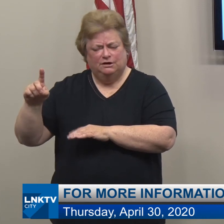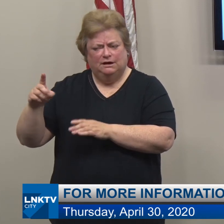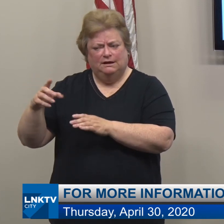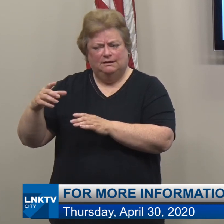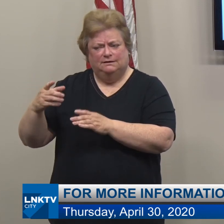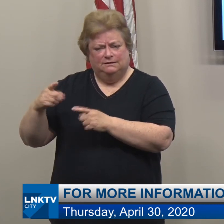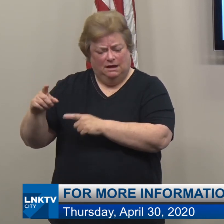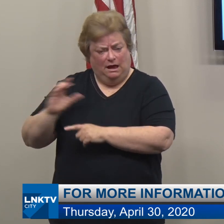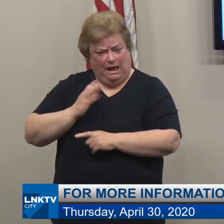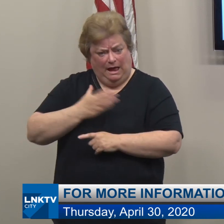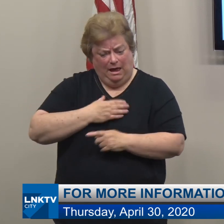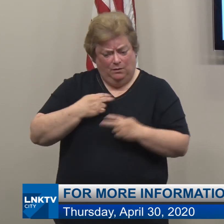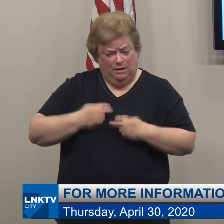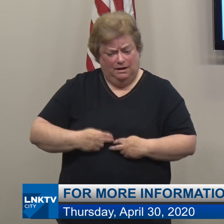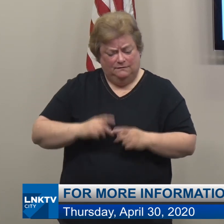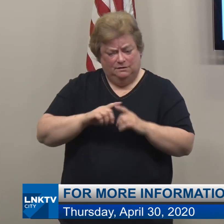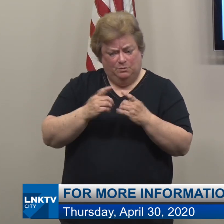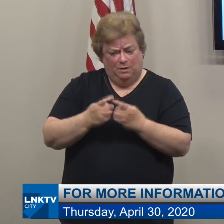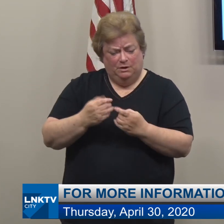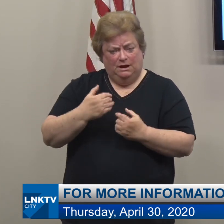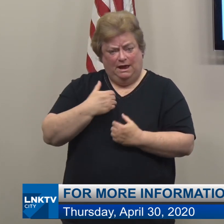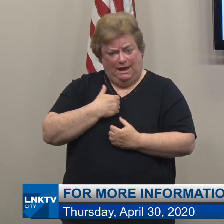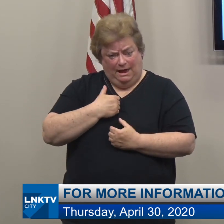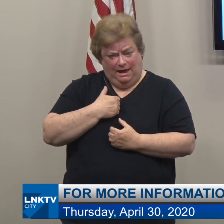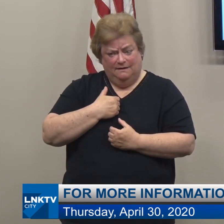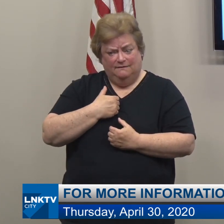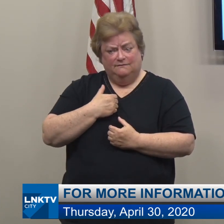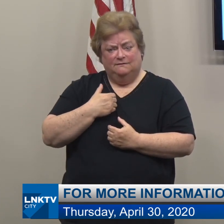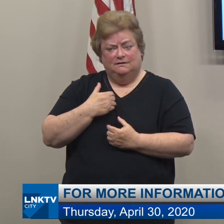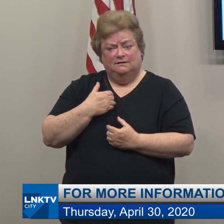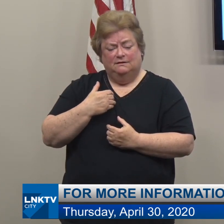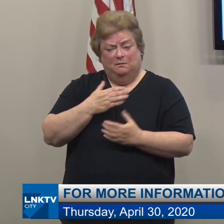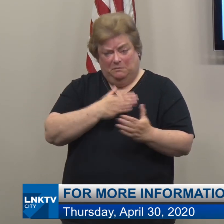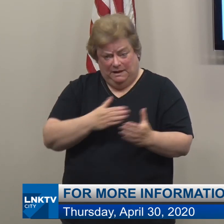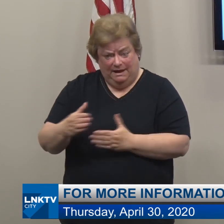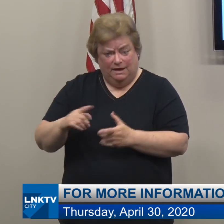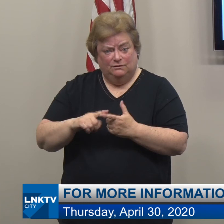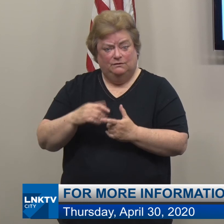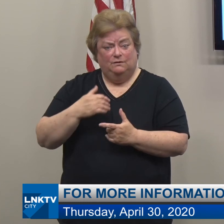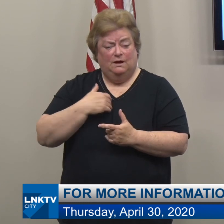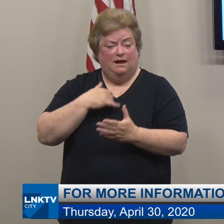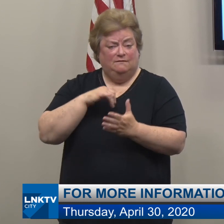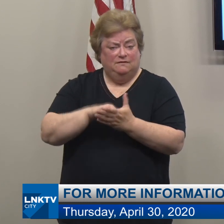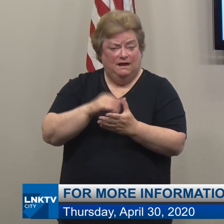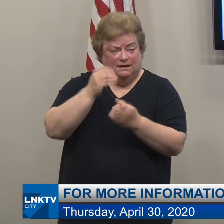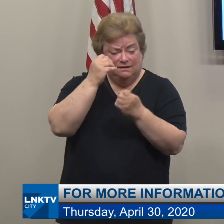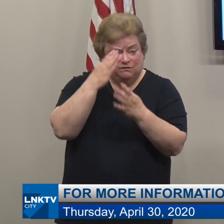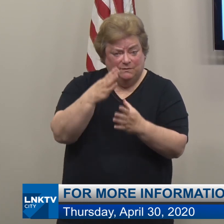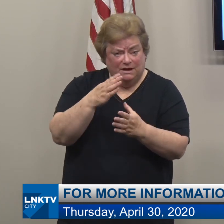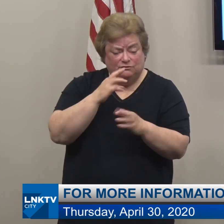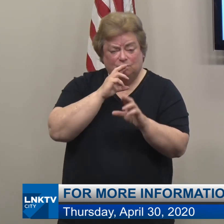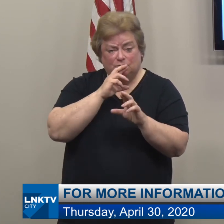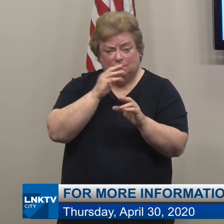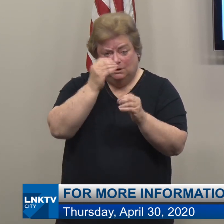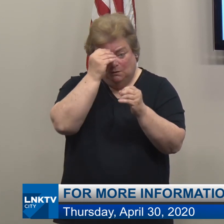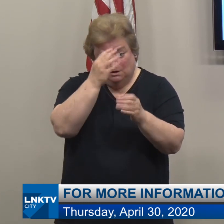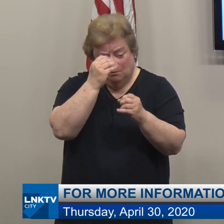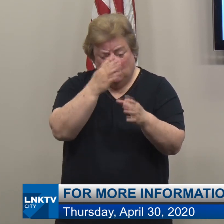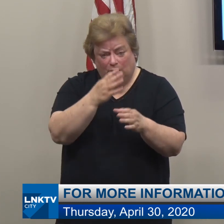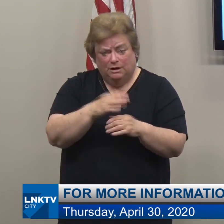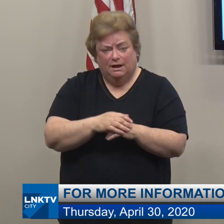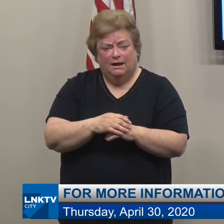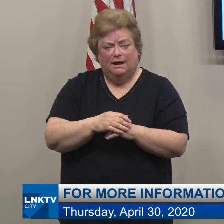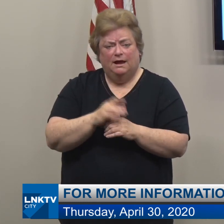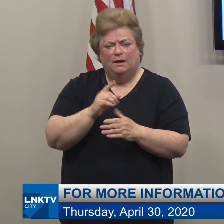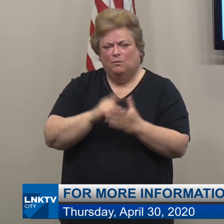our health department, do your staff plan to sort of report that information when it becomes available? And what sort of